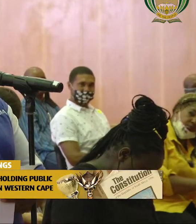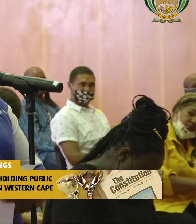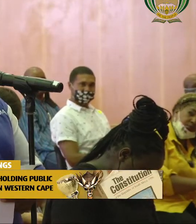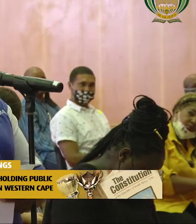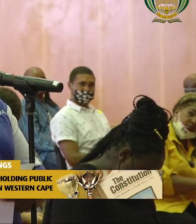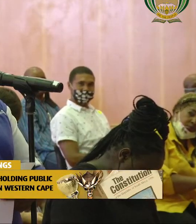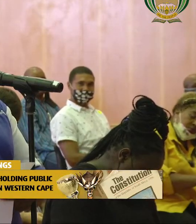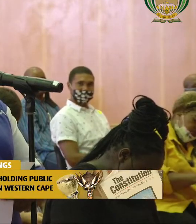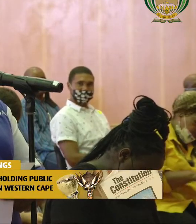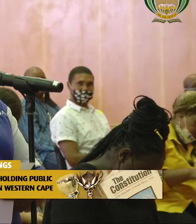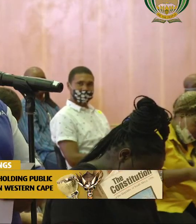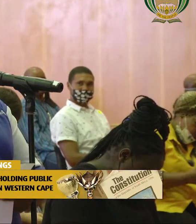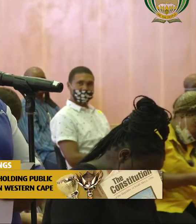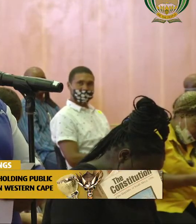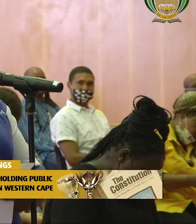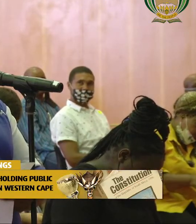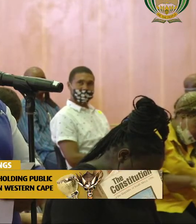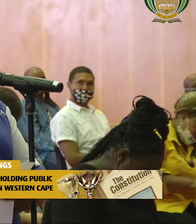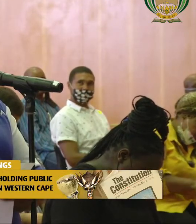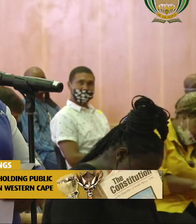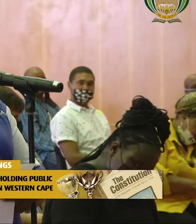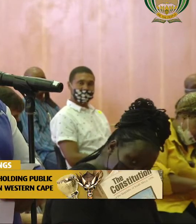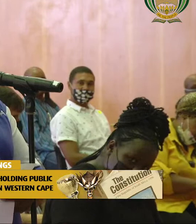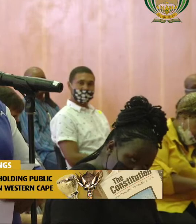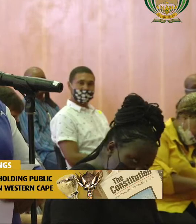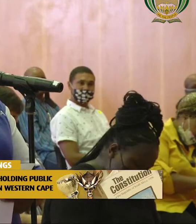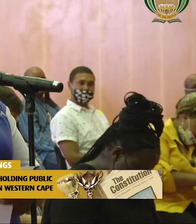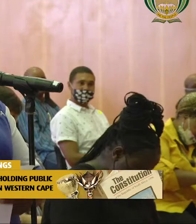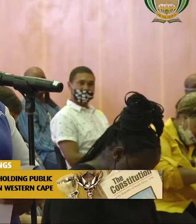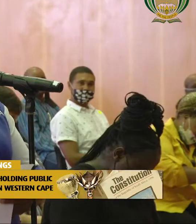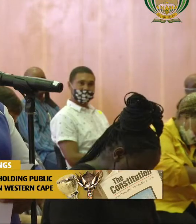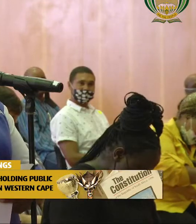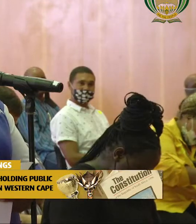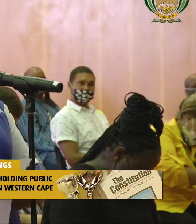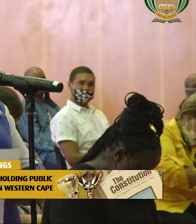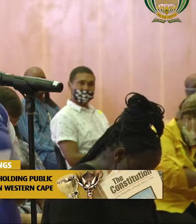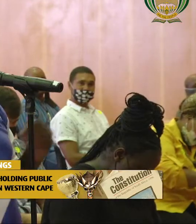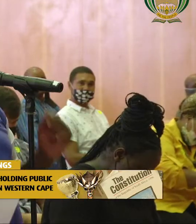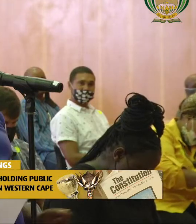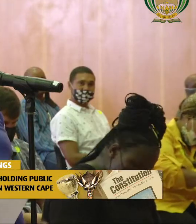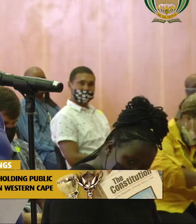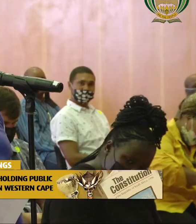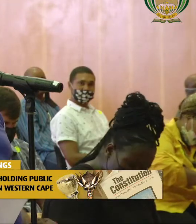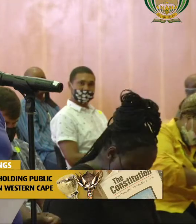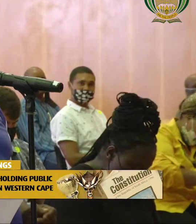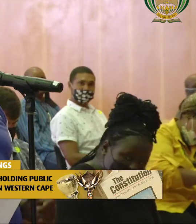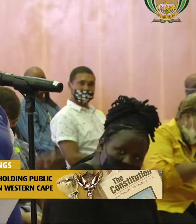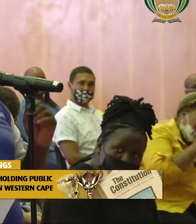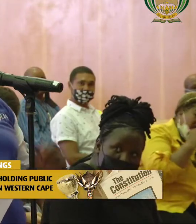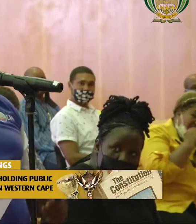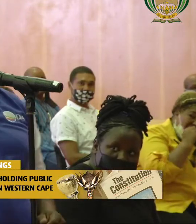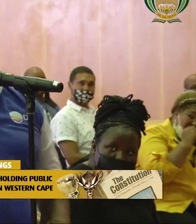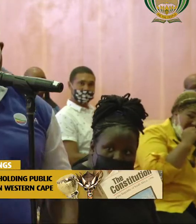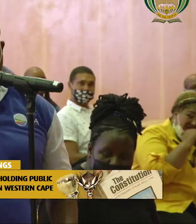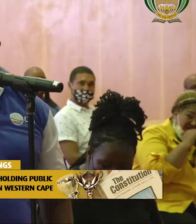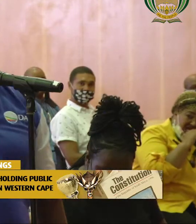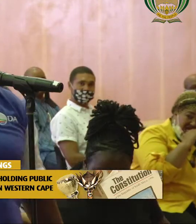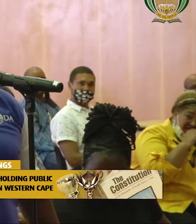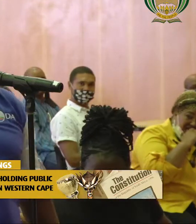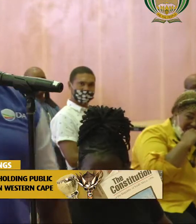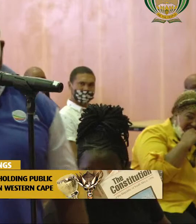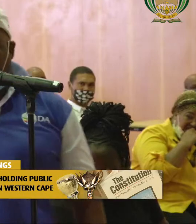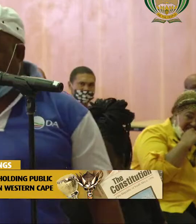be allowed to exercise the right to stand for public office. I think I leave it here, then I think my